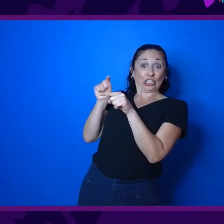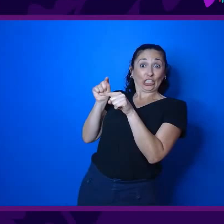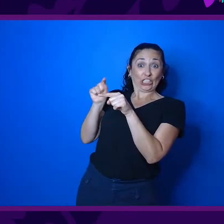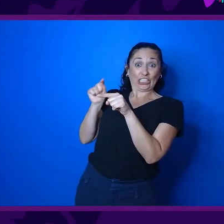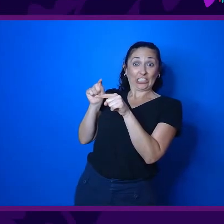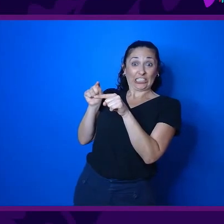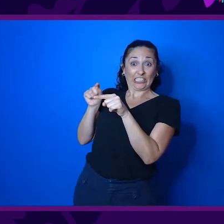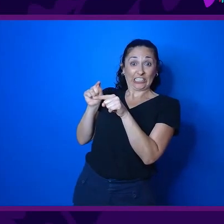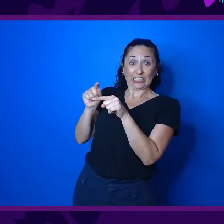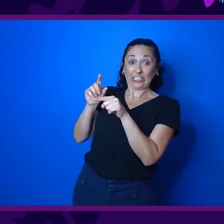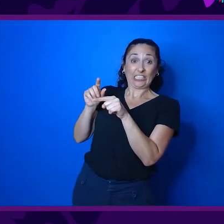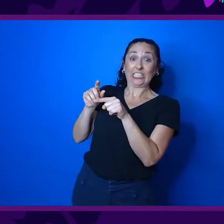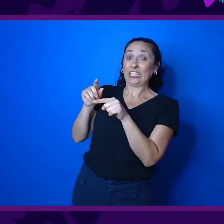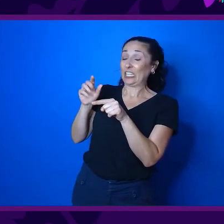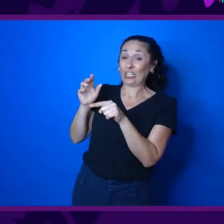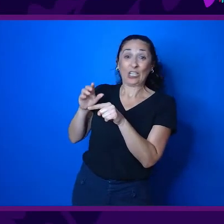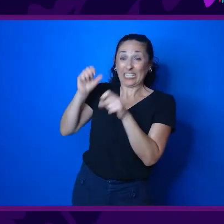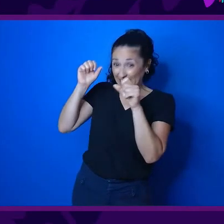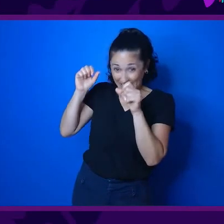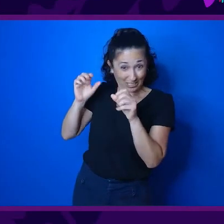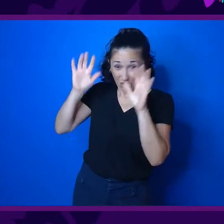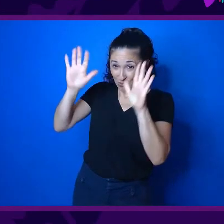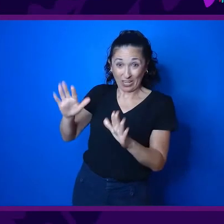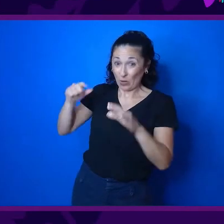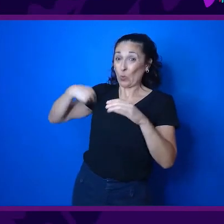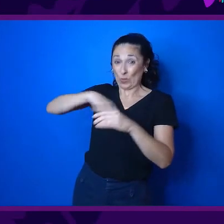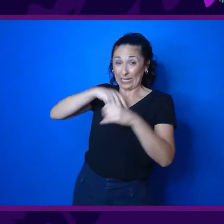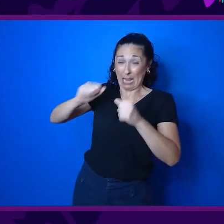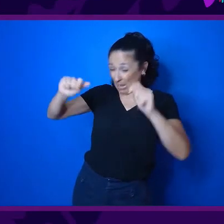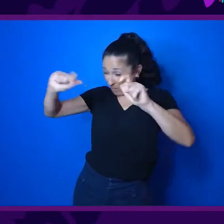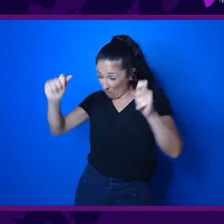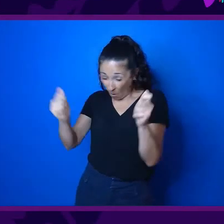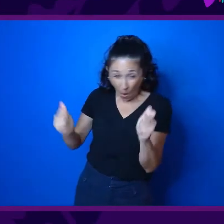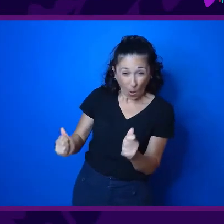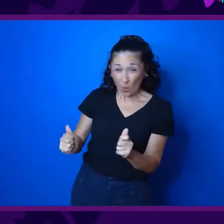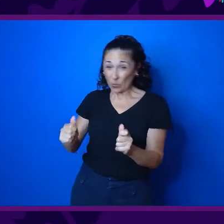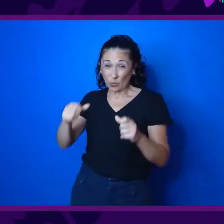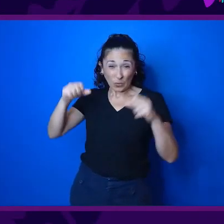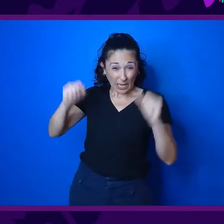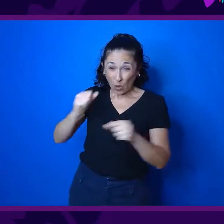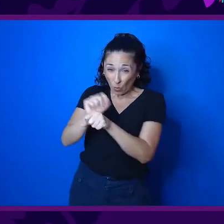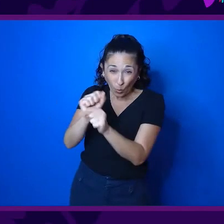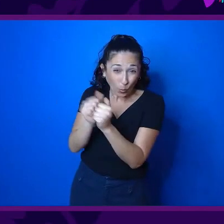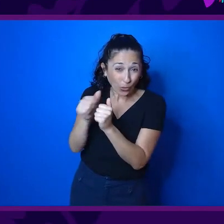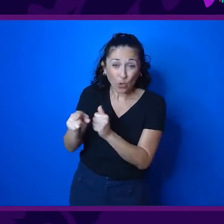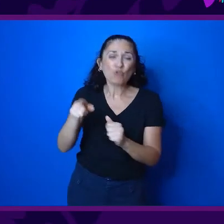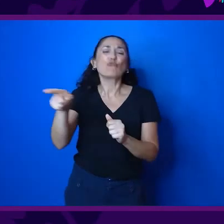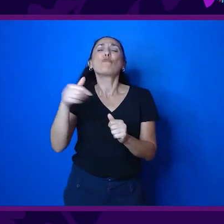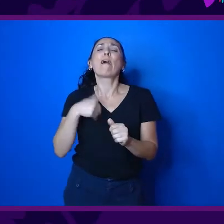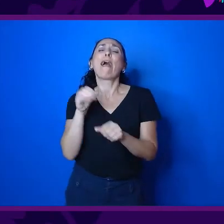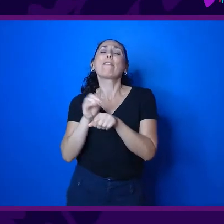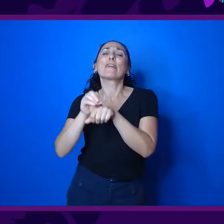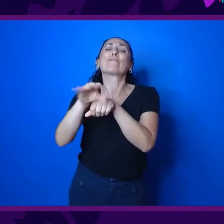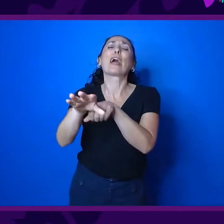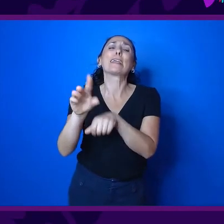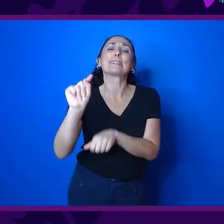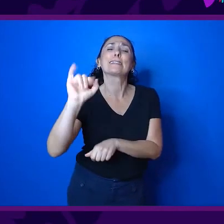can work with her. We can mold her. From seeing that clip, do you have any acting tips you can share with Dolores?